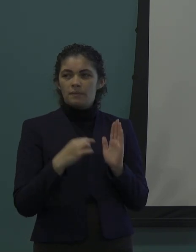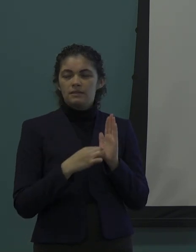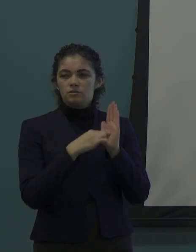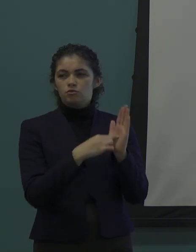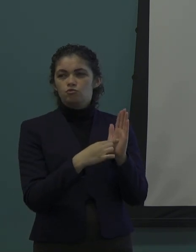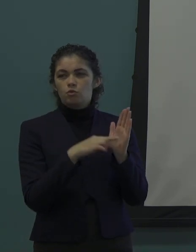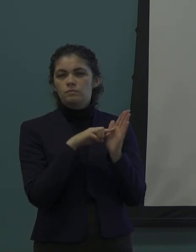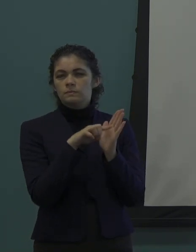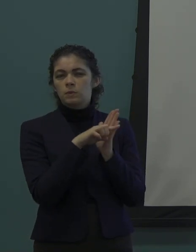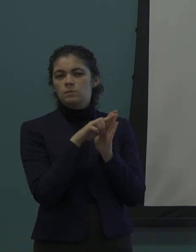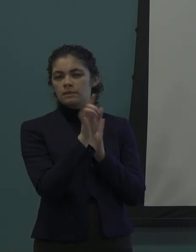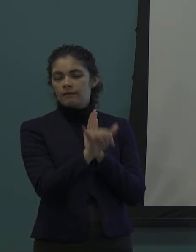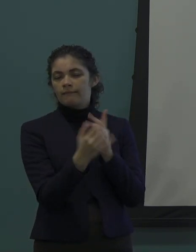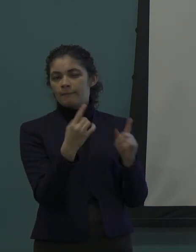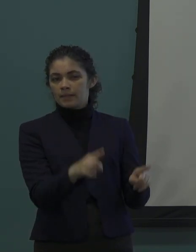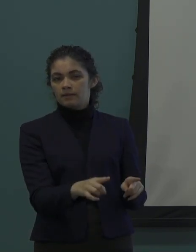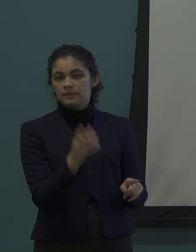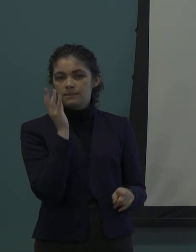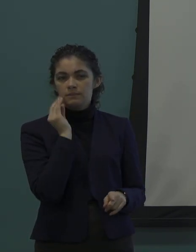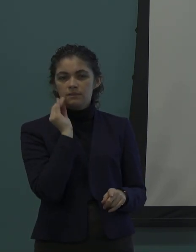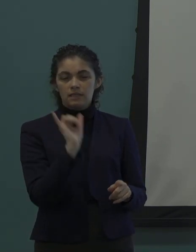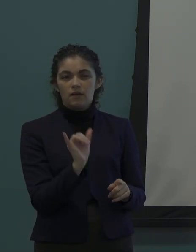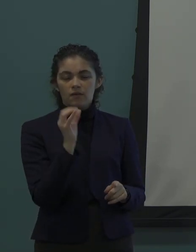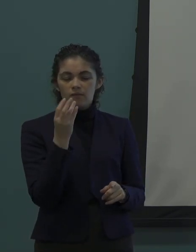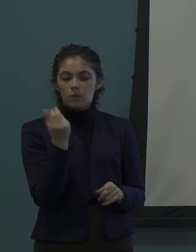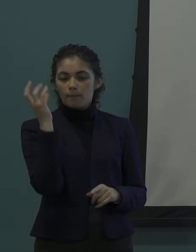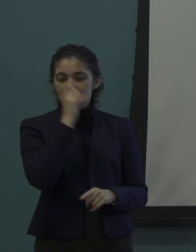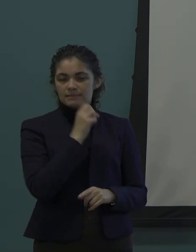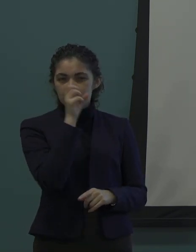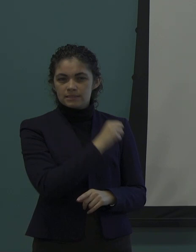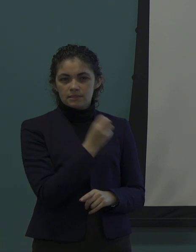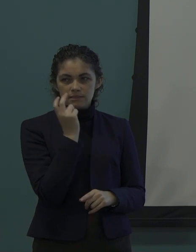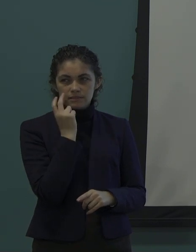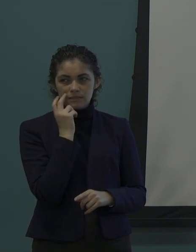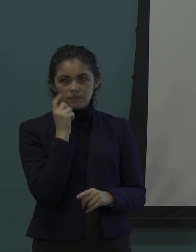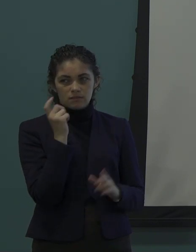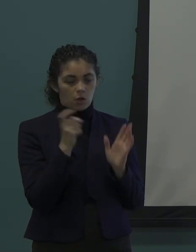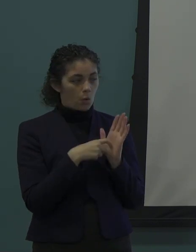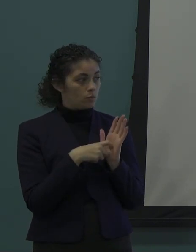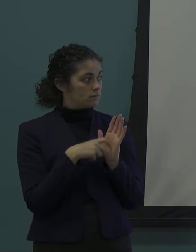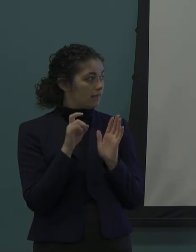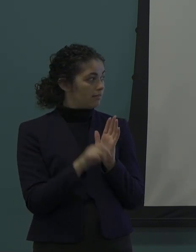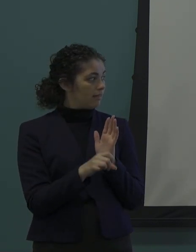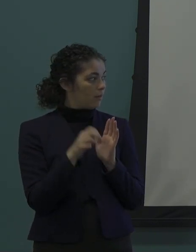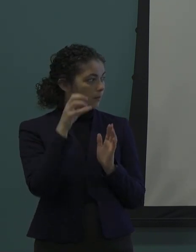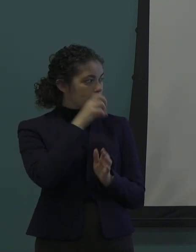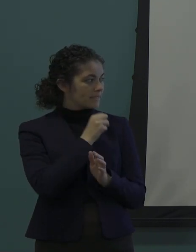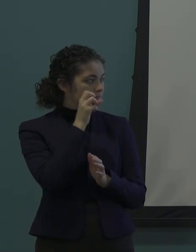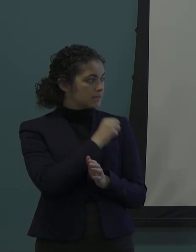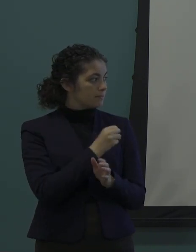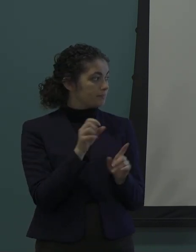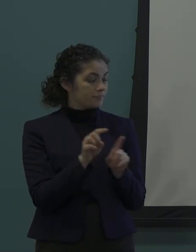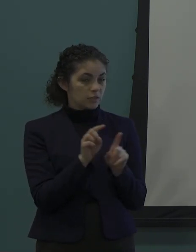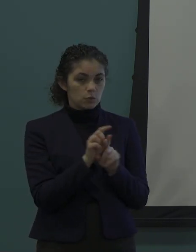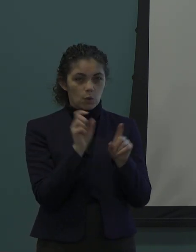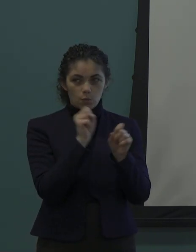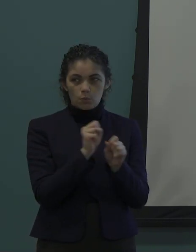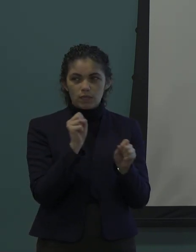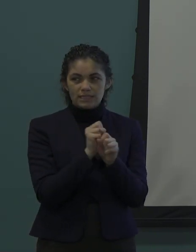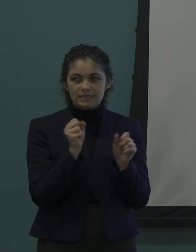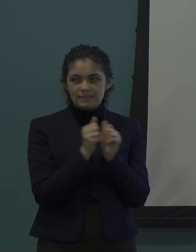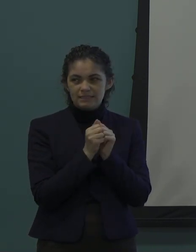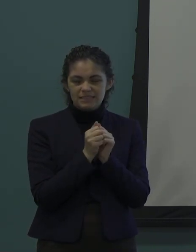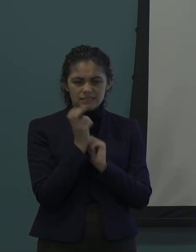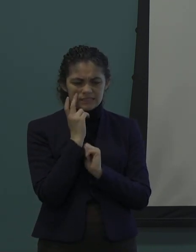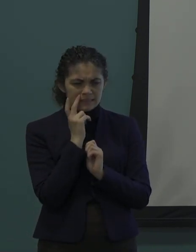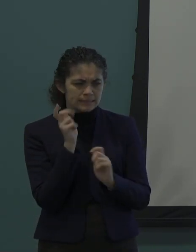onset. We do have some missing data, and you'll see where we've noted cases around missing data. We're working very hard to